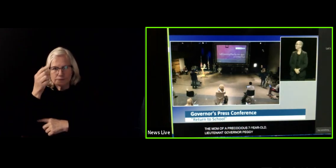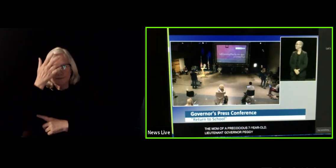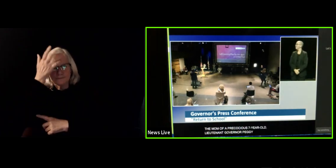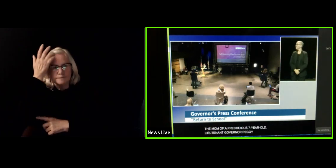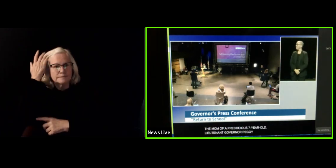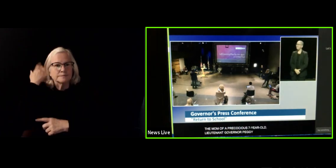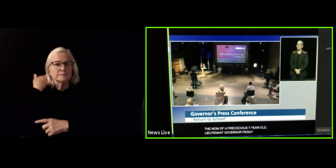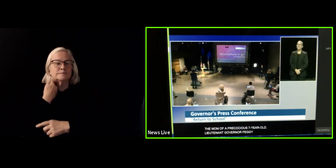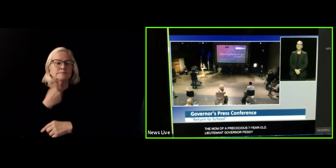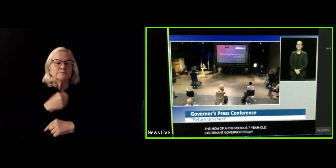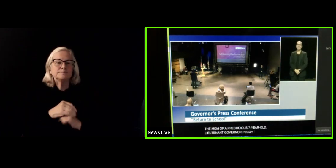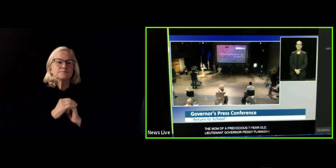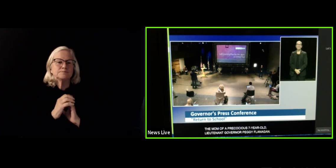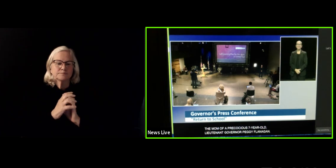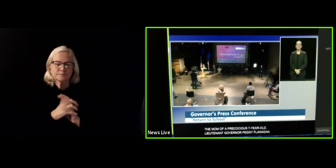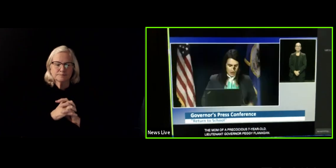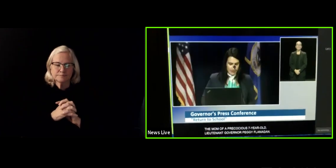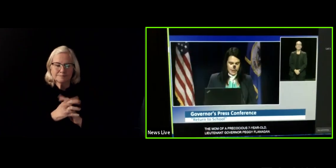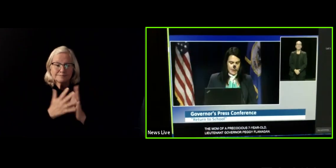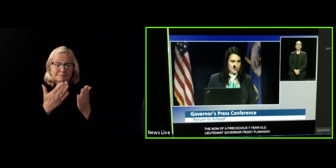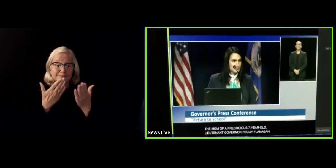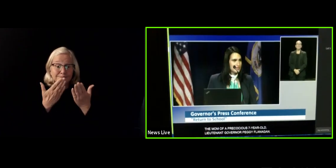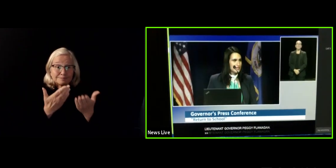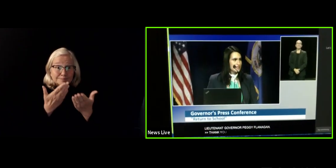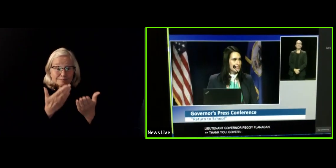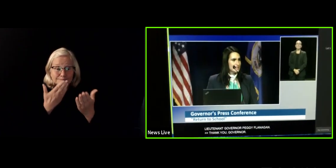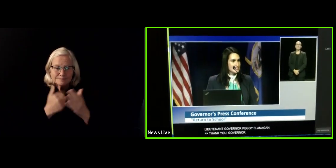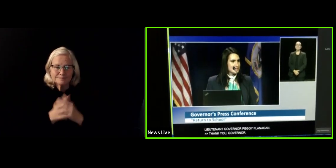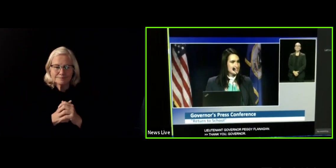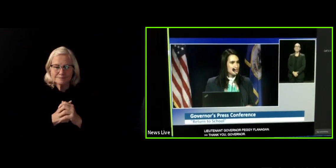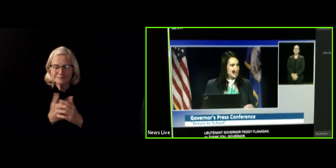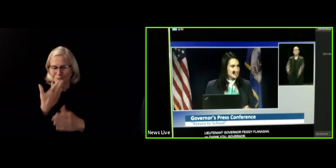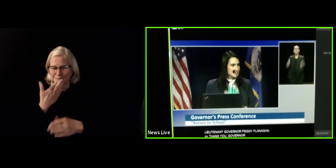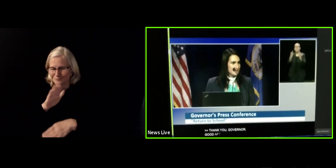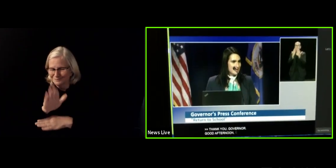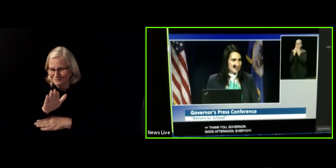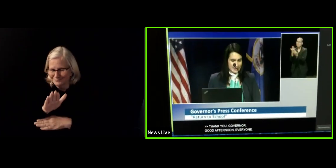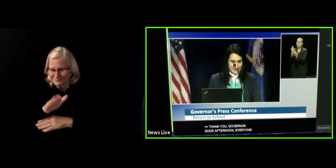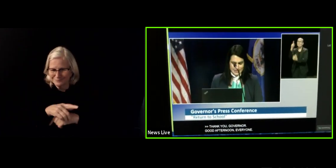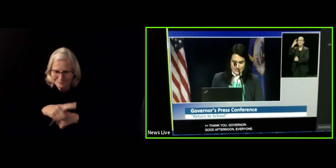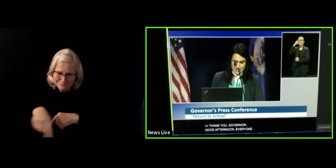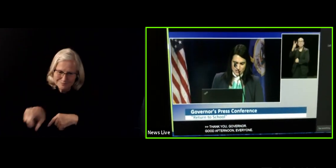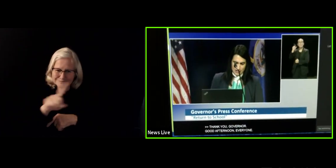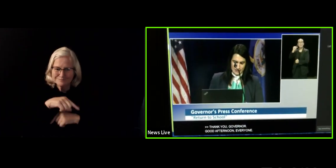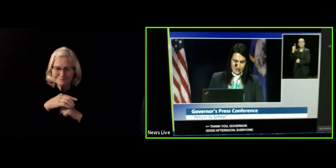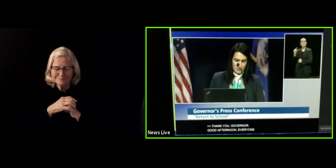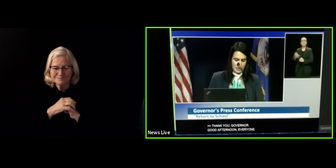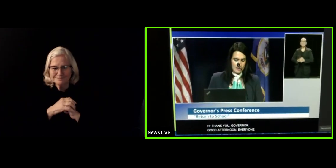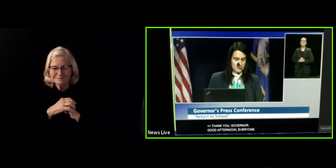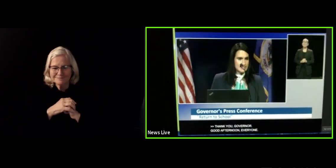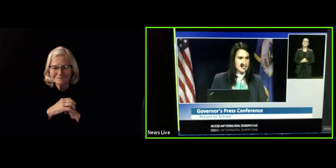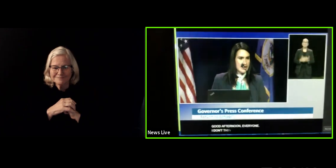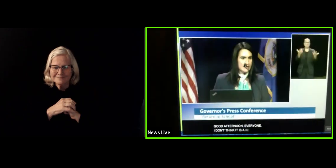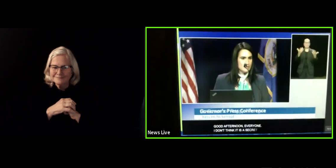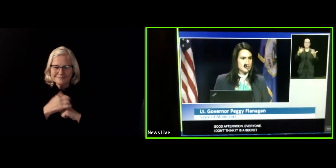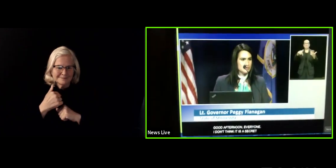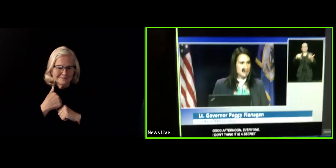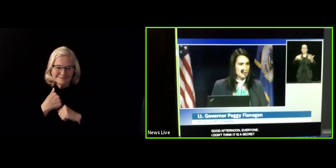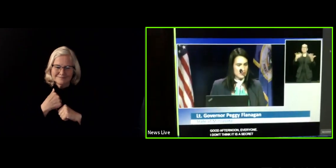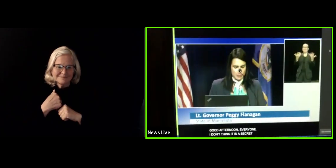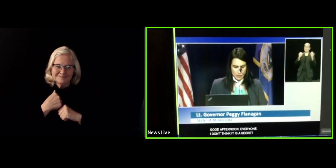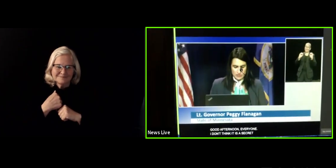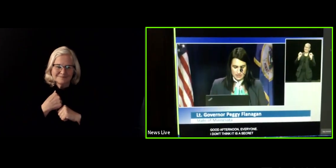Thank you, Governor. Good afternoon, everyone. I don't think it is a secret that this decision we are announcing today was